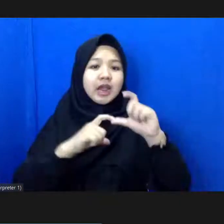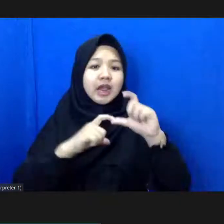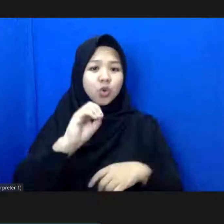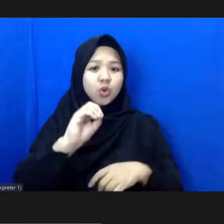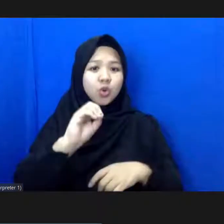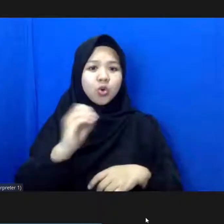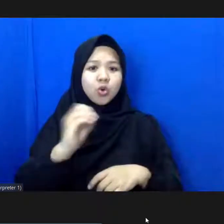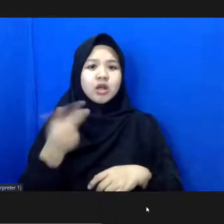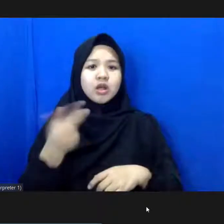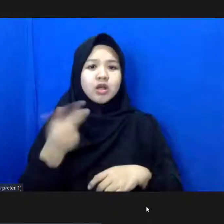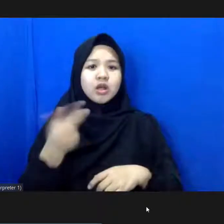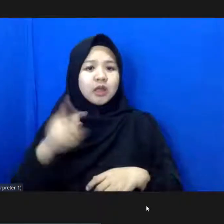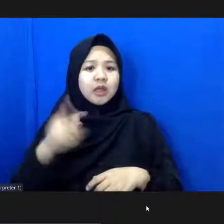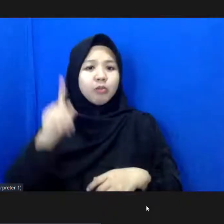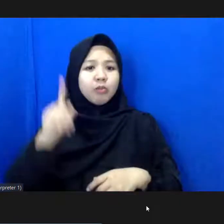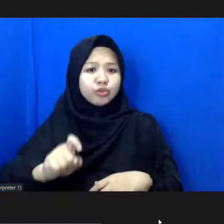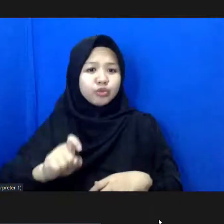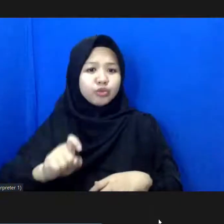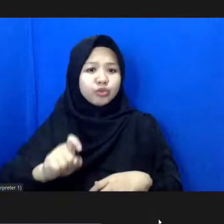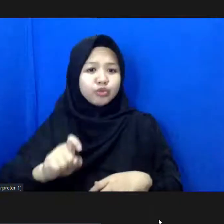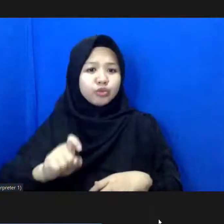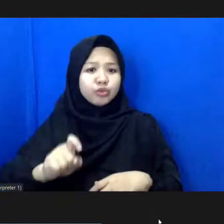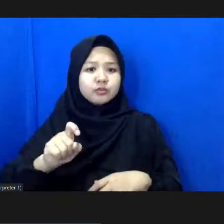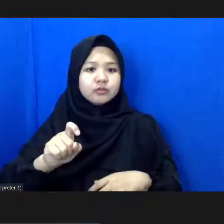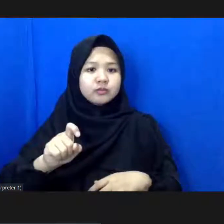need to